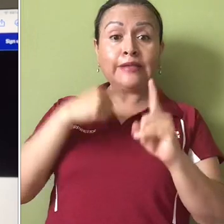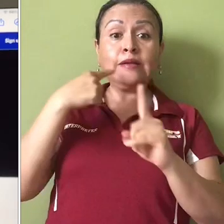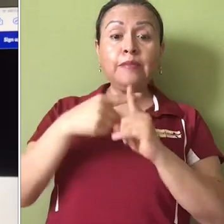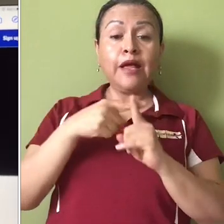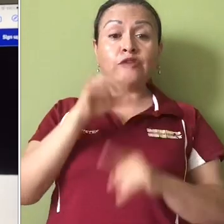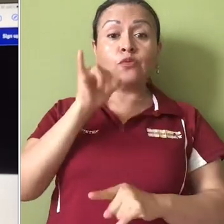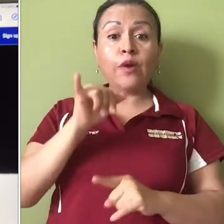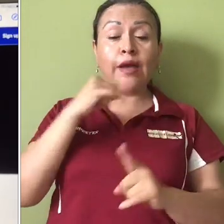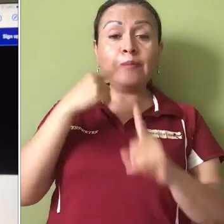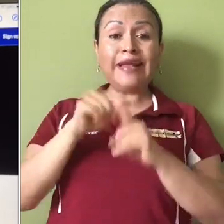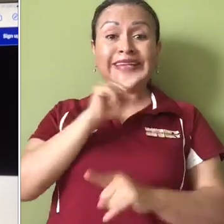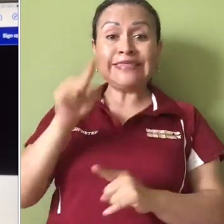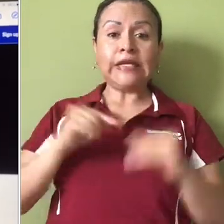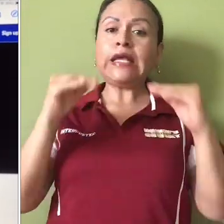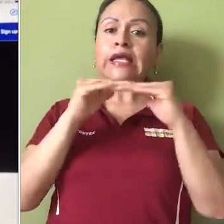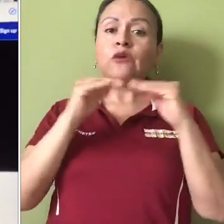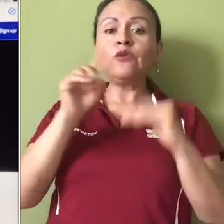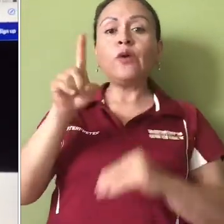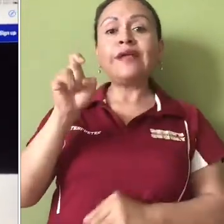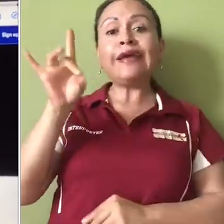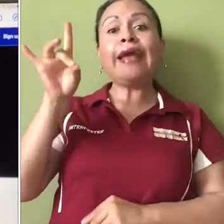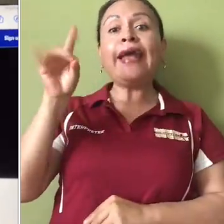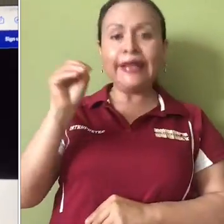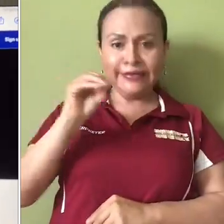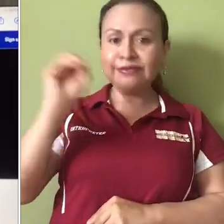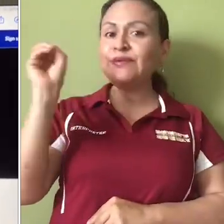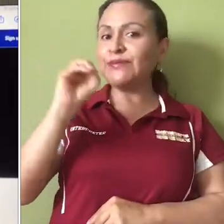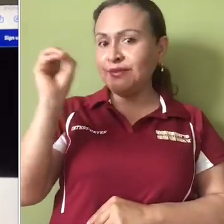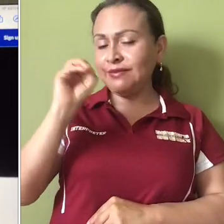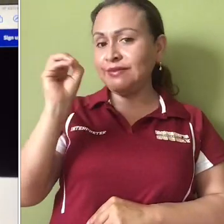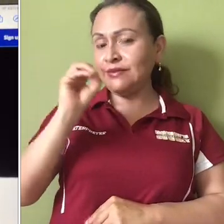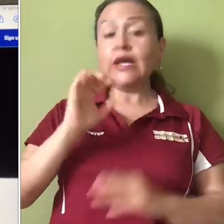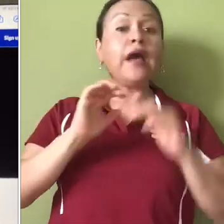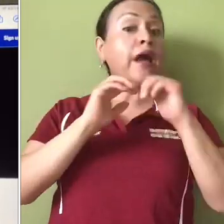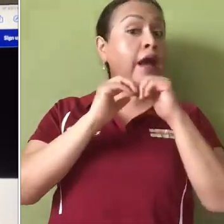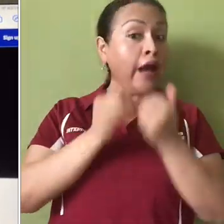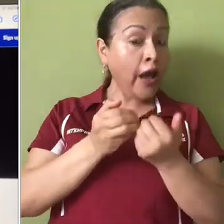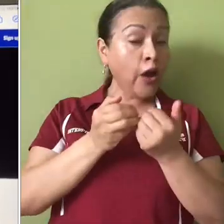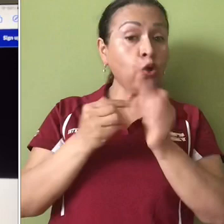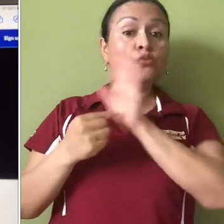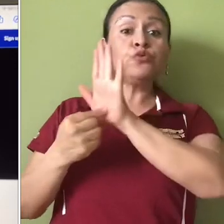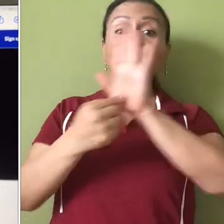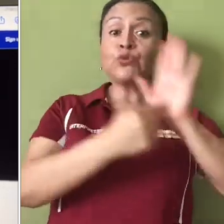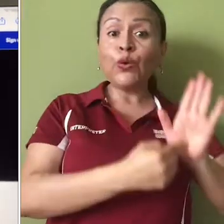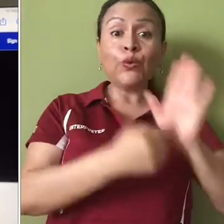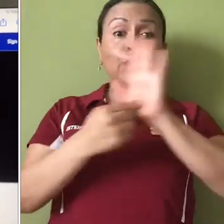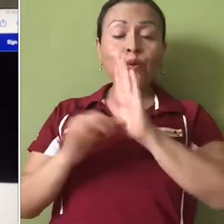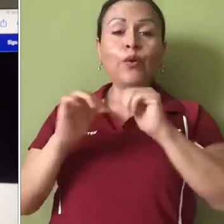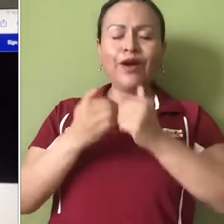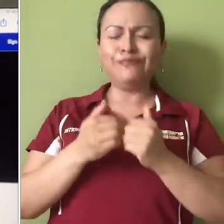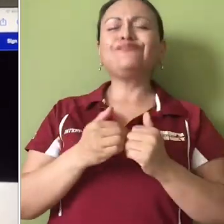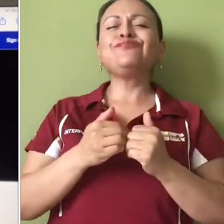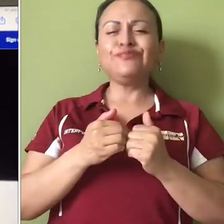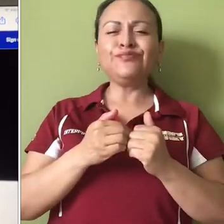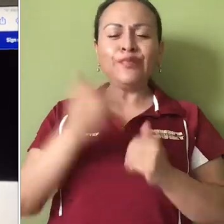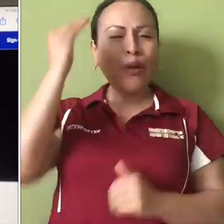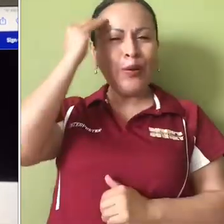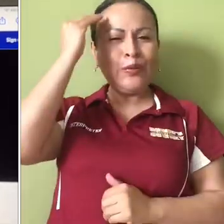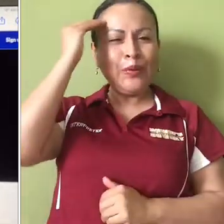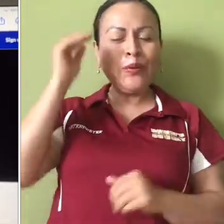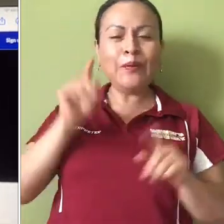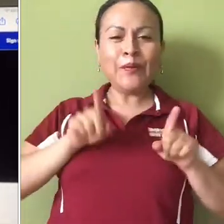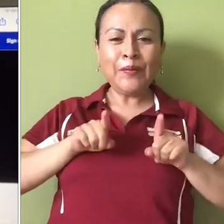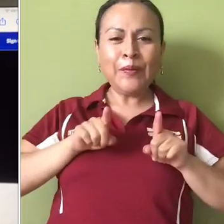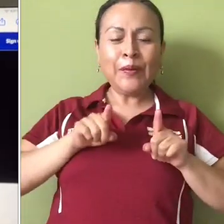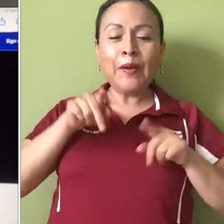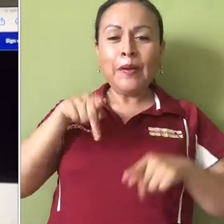z, is equal to 180 degrees. And the way that I'm going to do it is using our knowledge of parallel lines